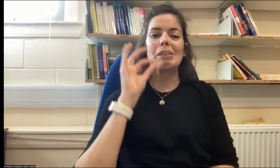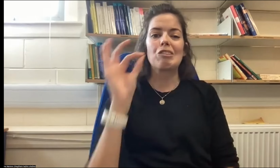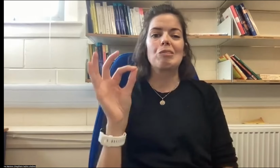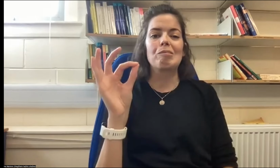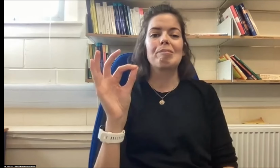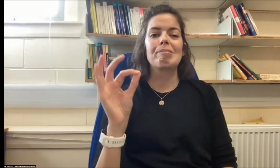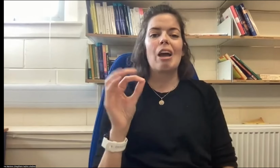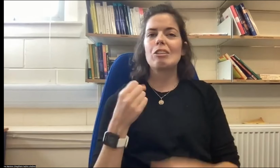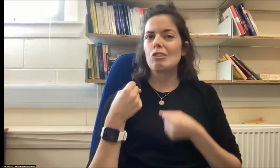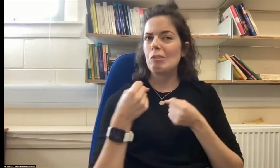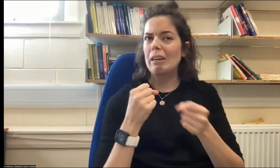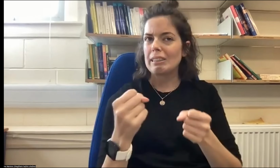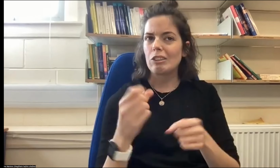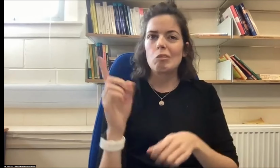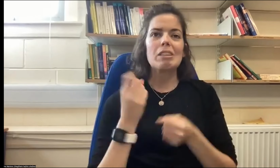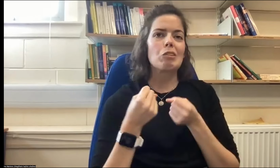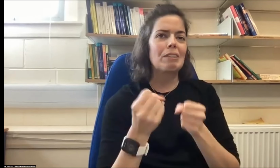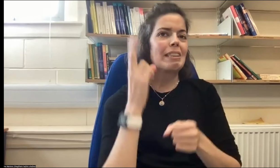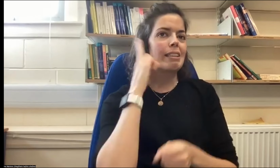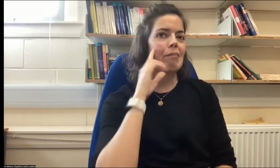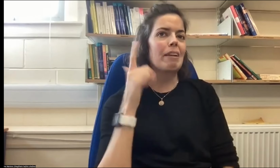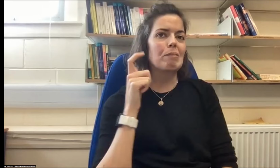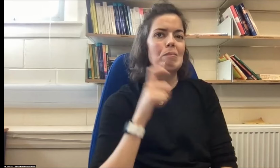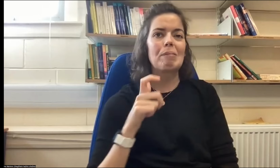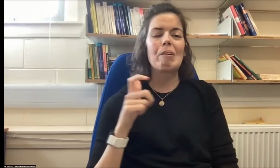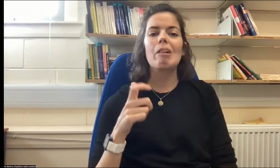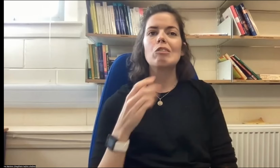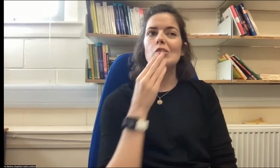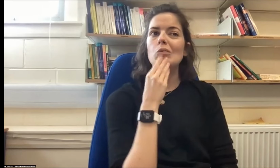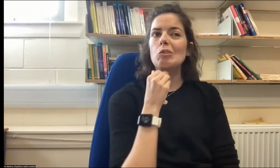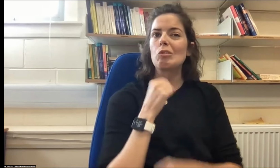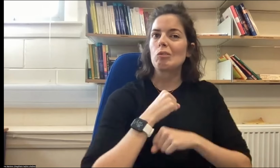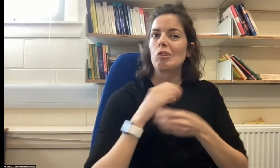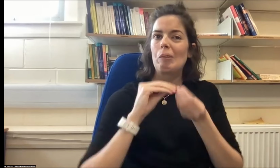their networking. My second question